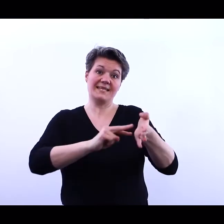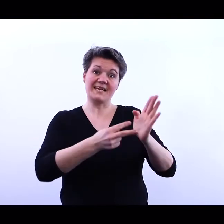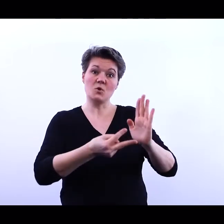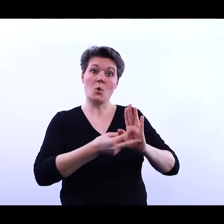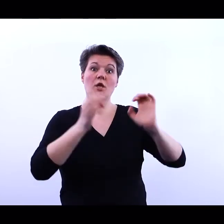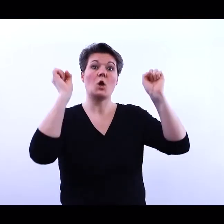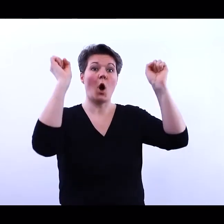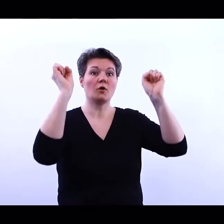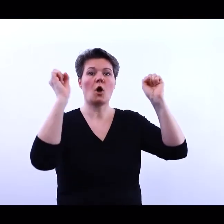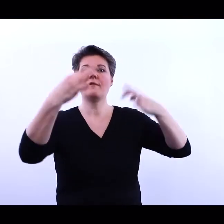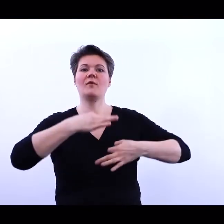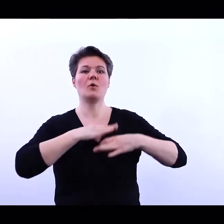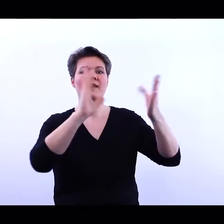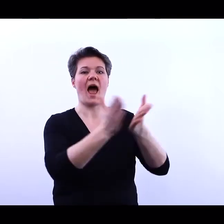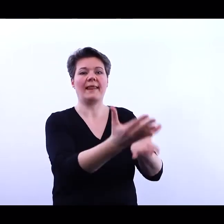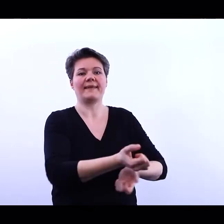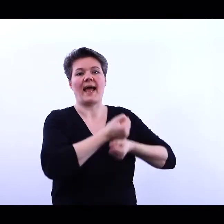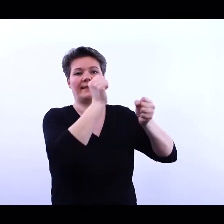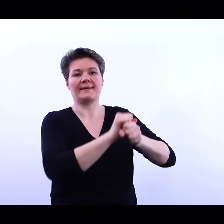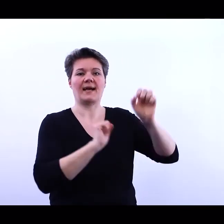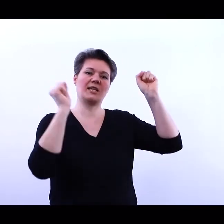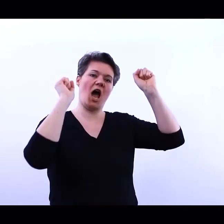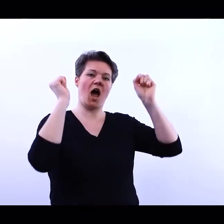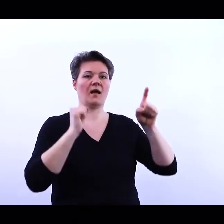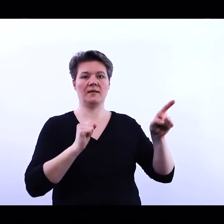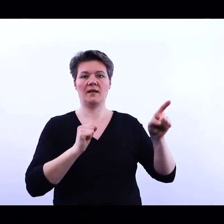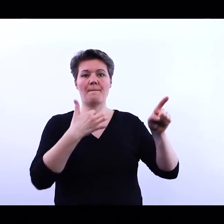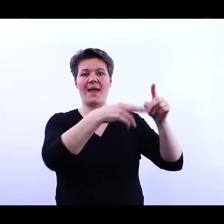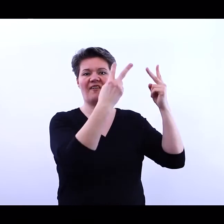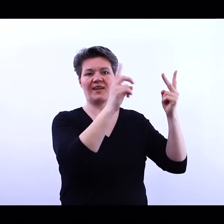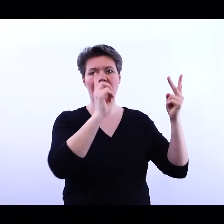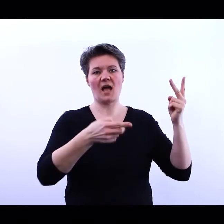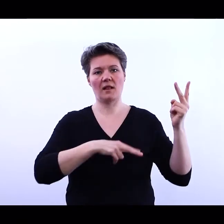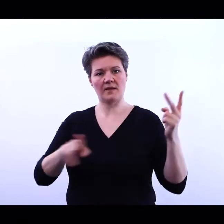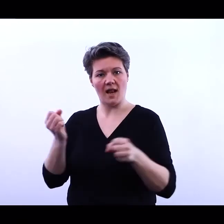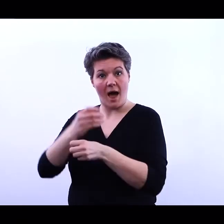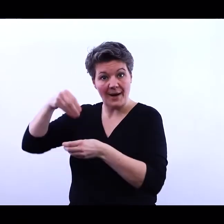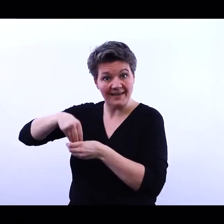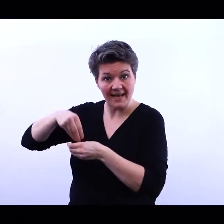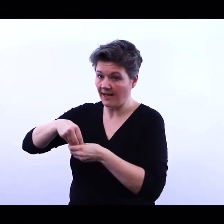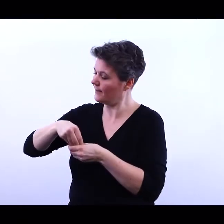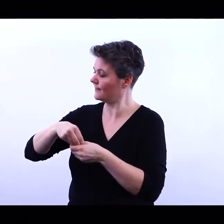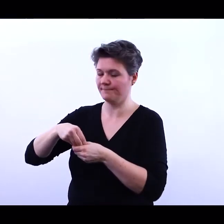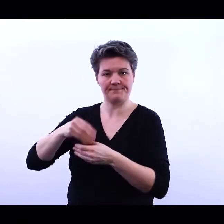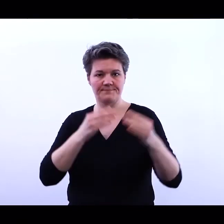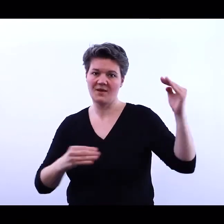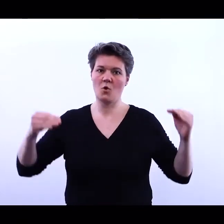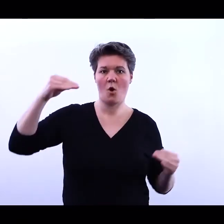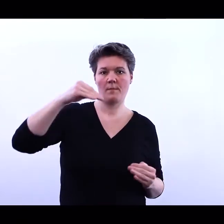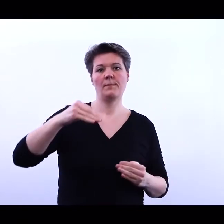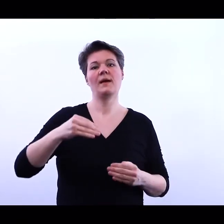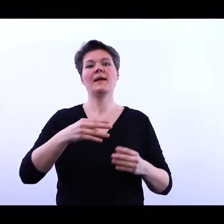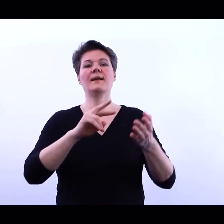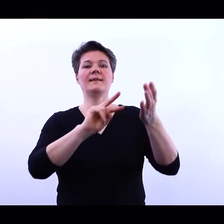some saving thing or something more important than the rest of the work you do, but that it is a tool, you know, it is